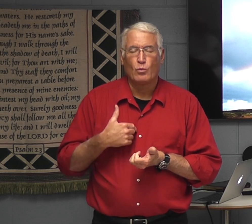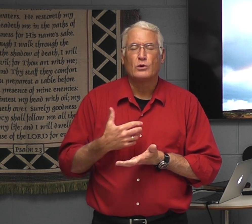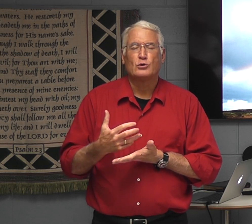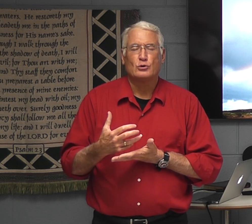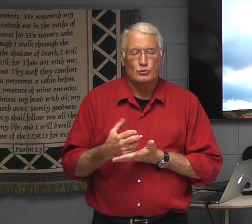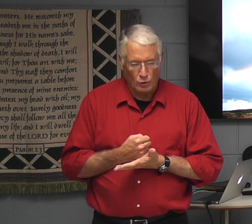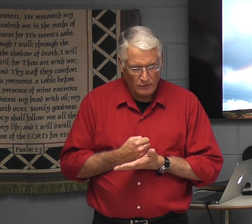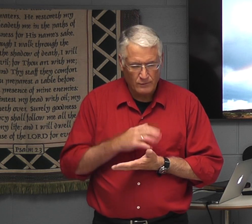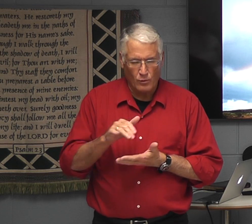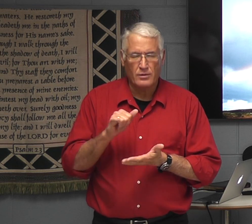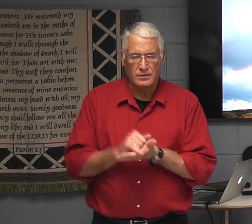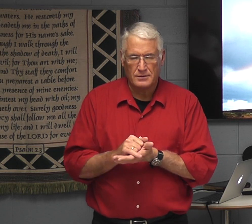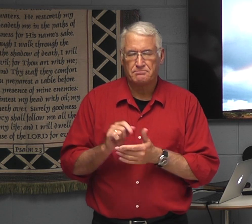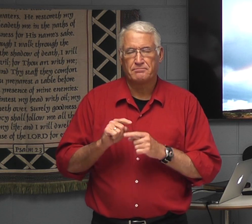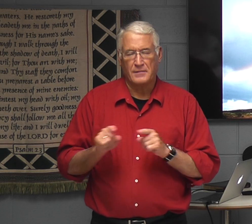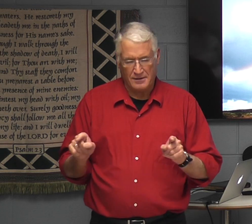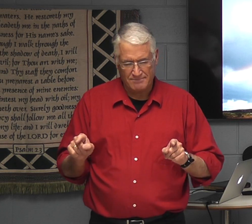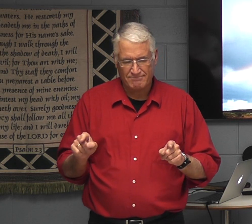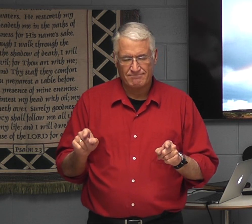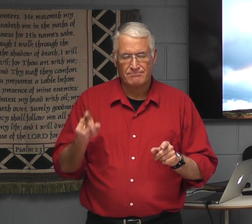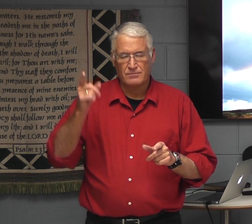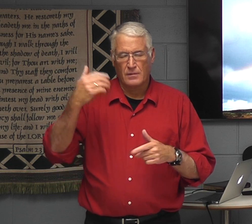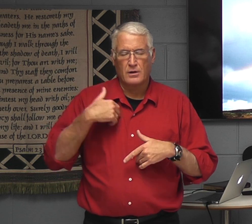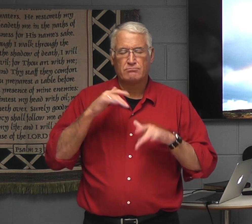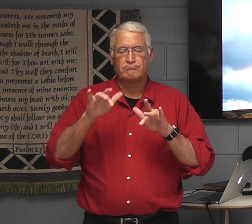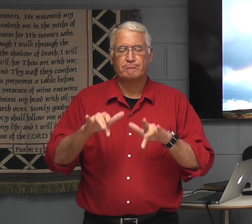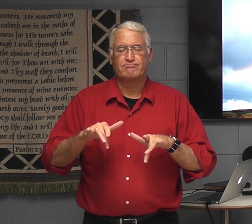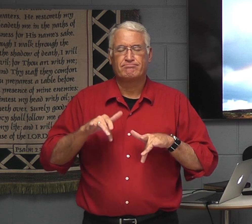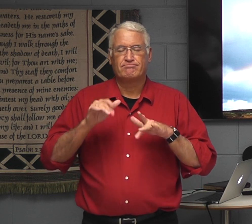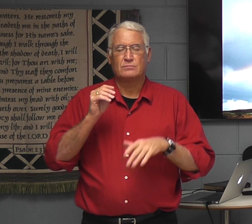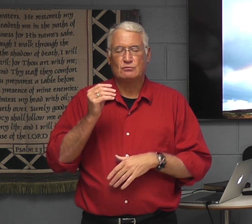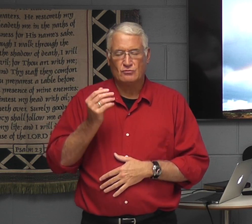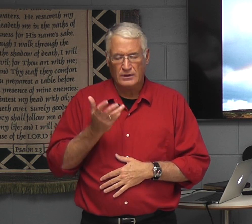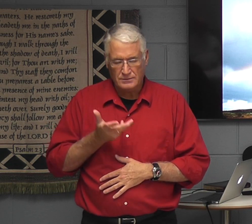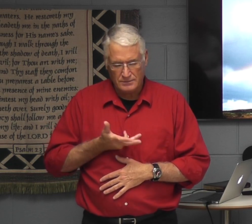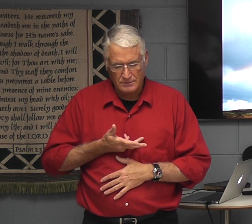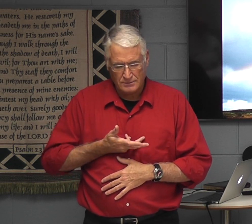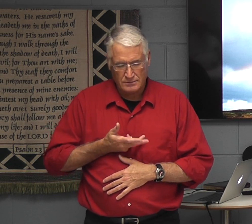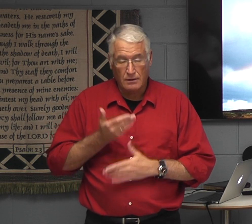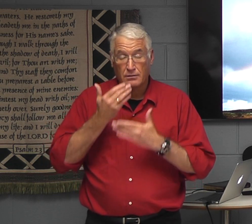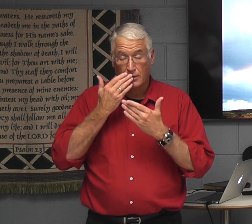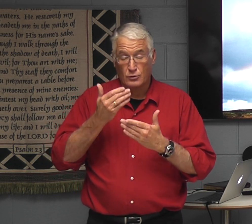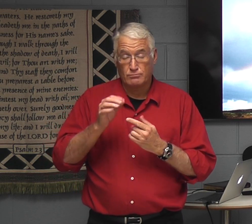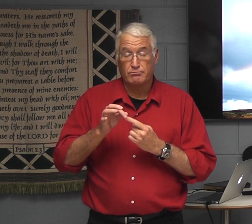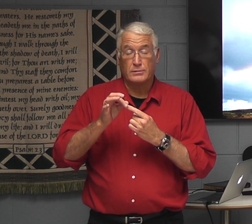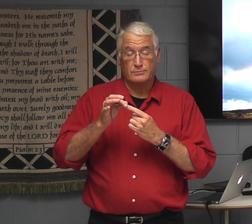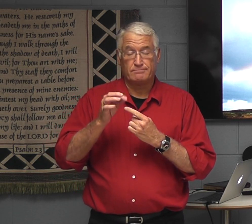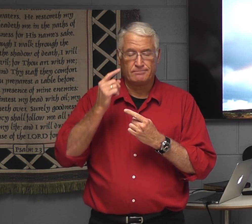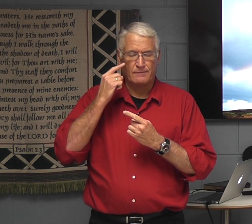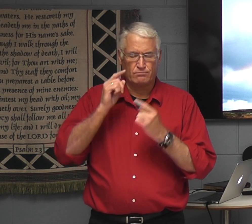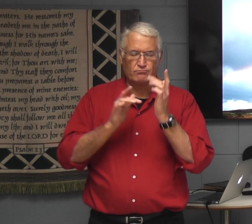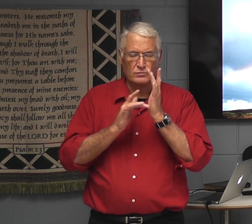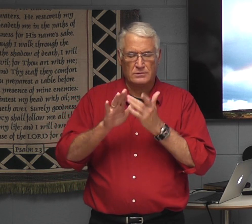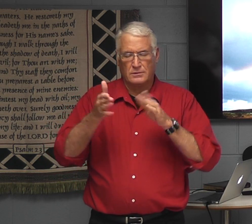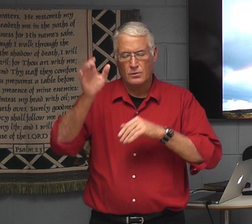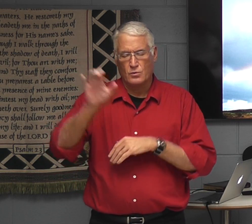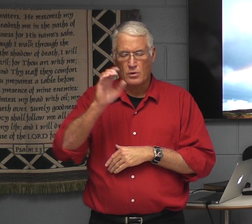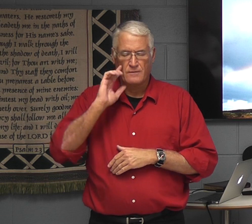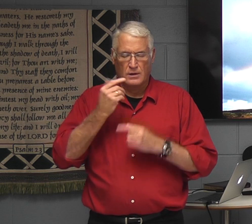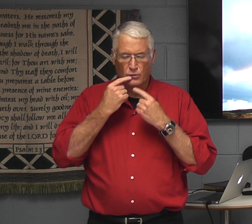We deserve destruction. That's what we deserve. But you give us mercy and grace. We're so grateful, Lord, that